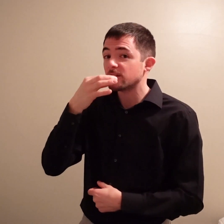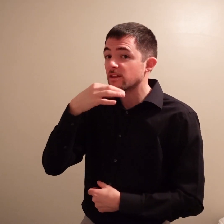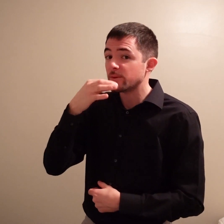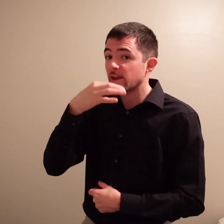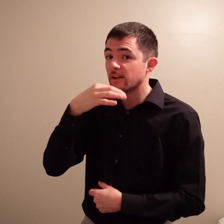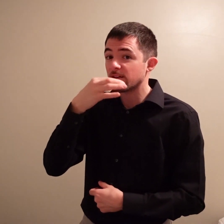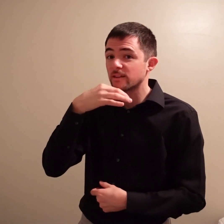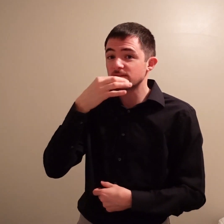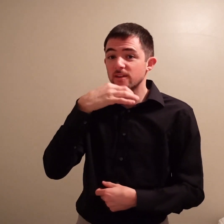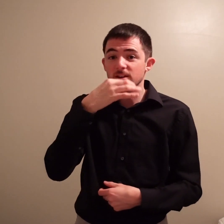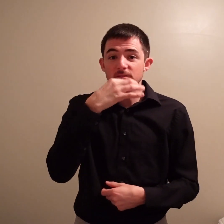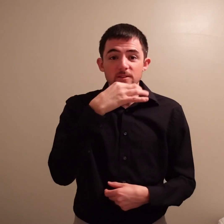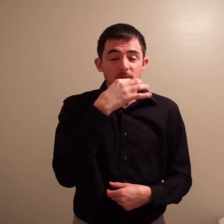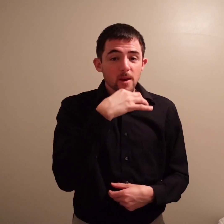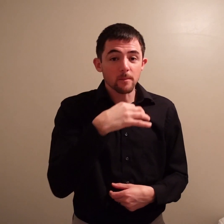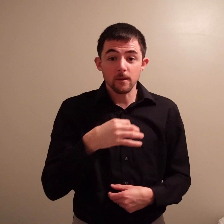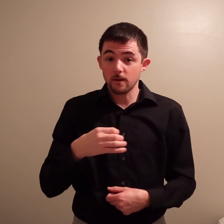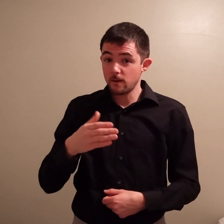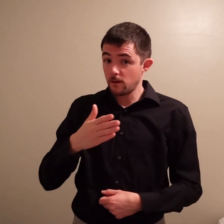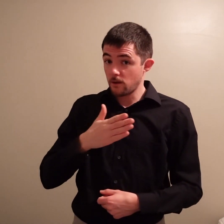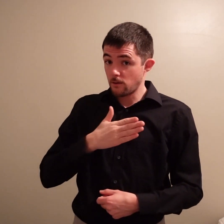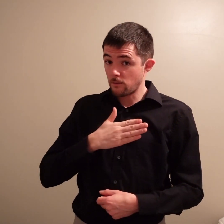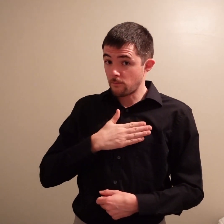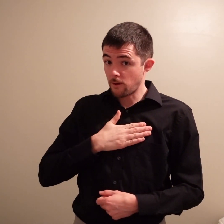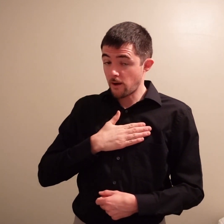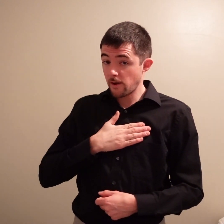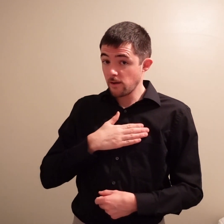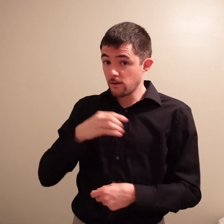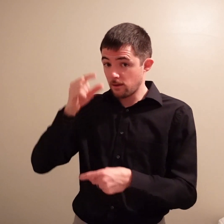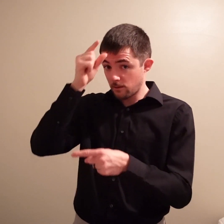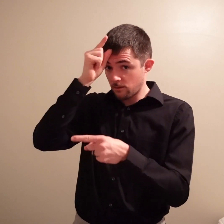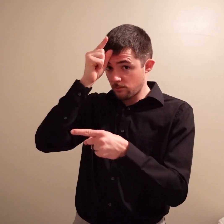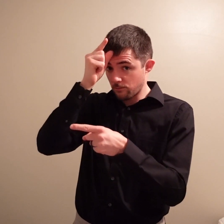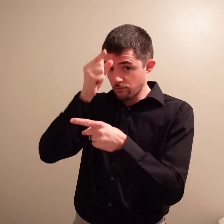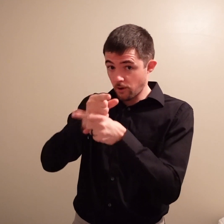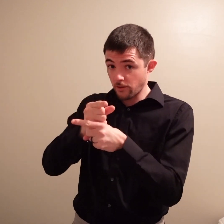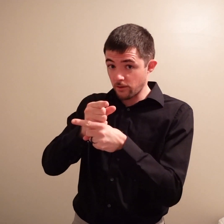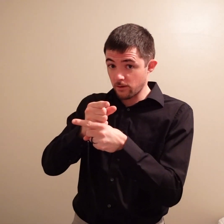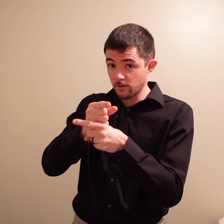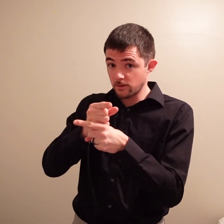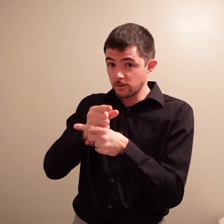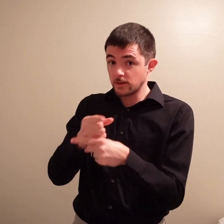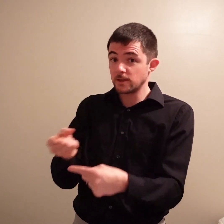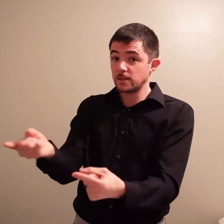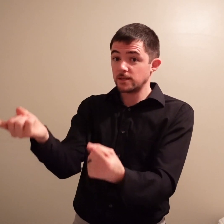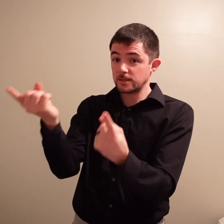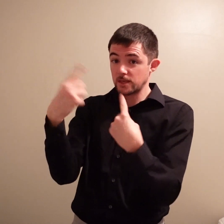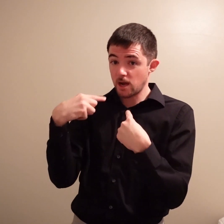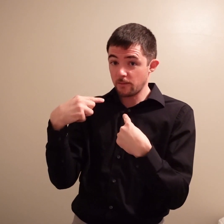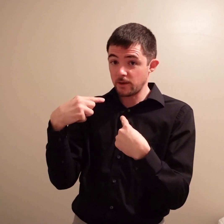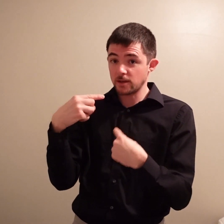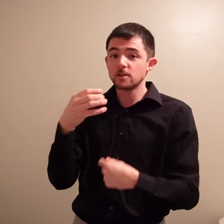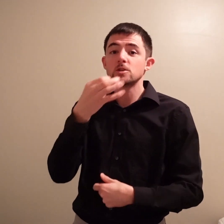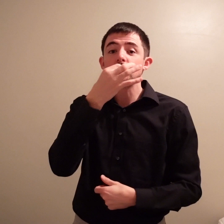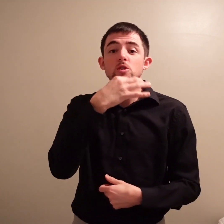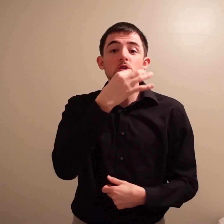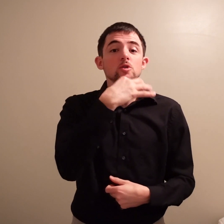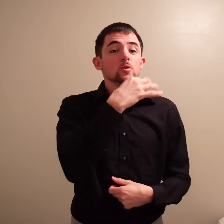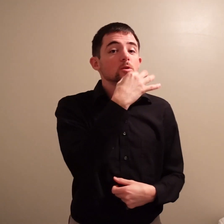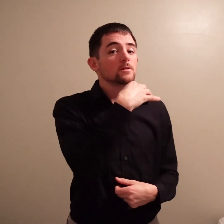beginning of this video, if you remember. My brother coming soon.